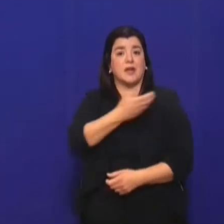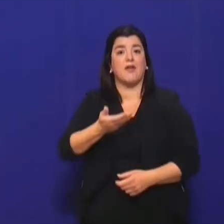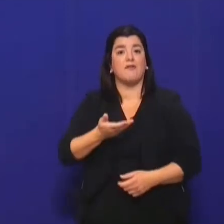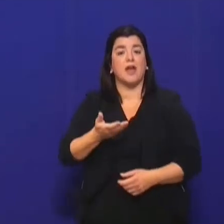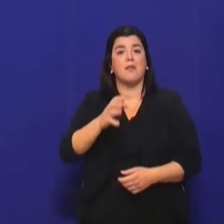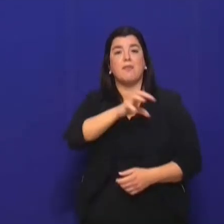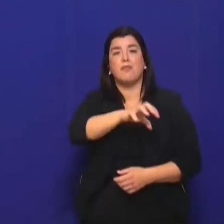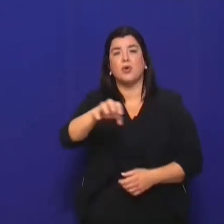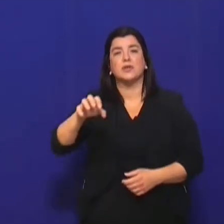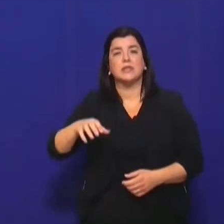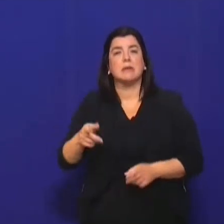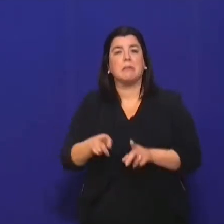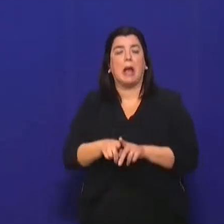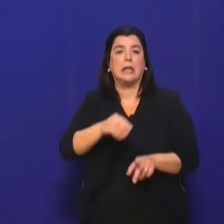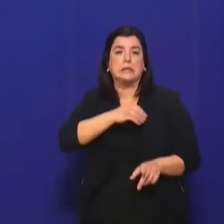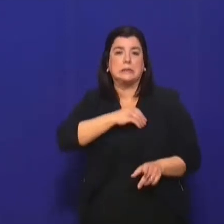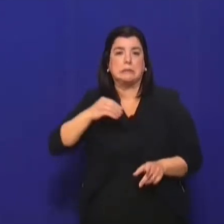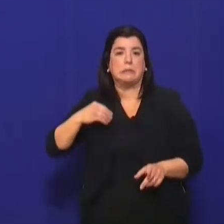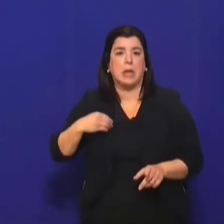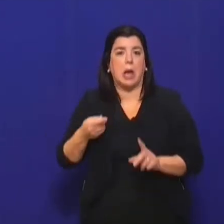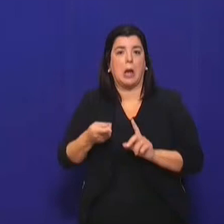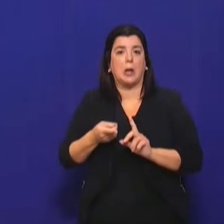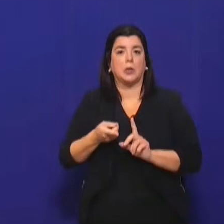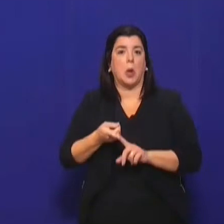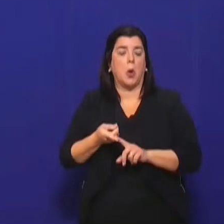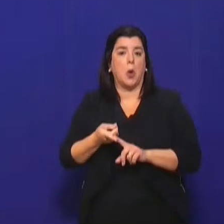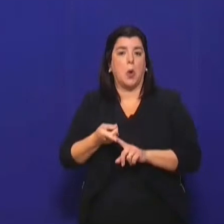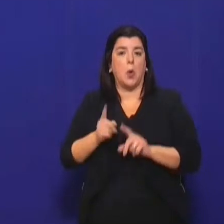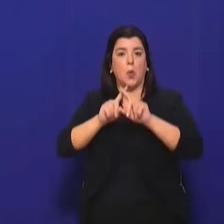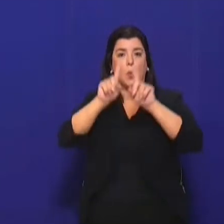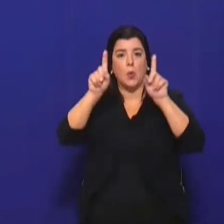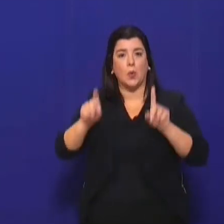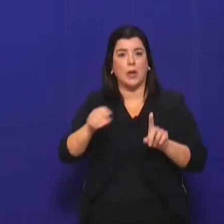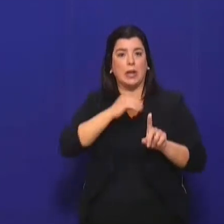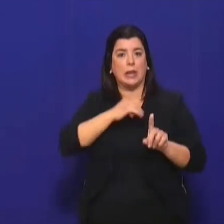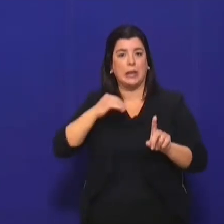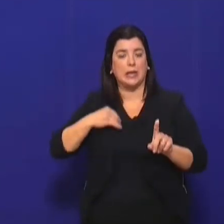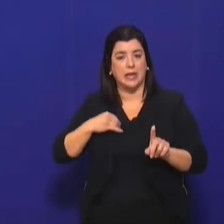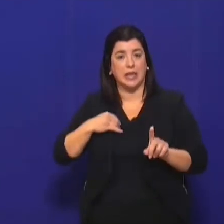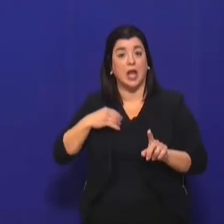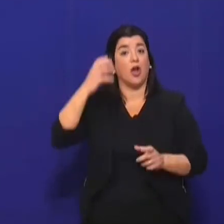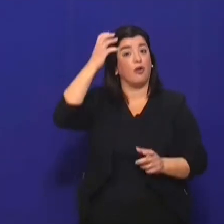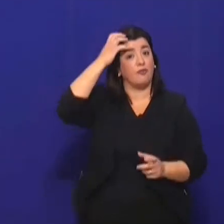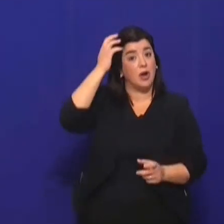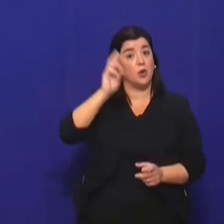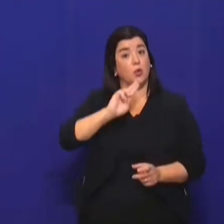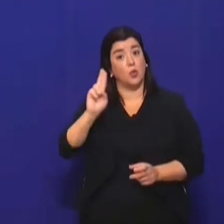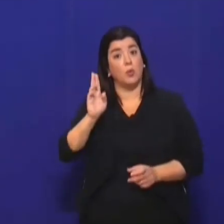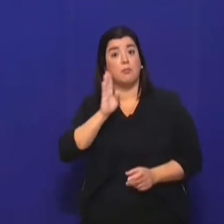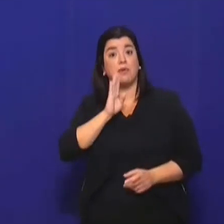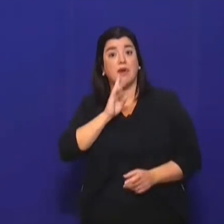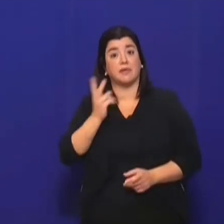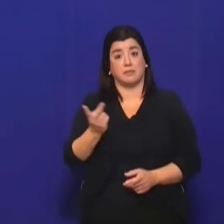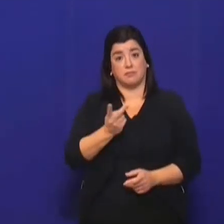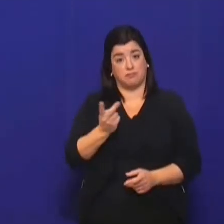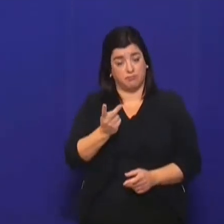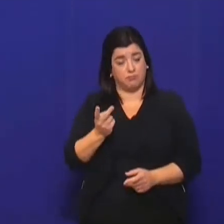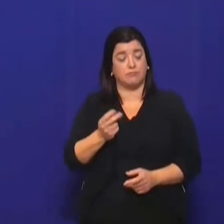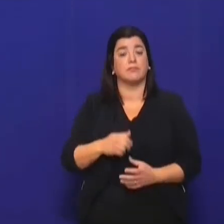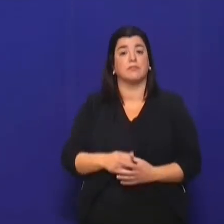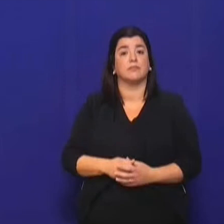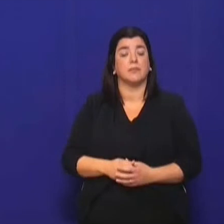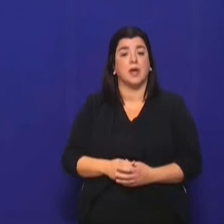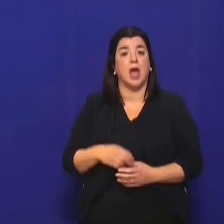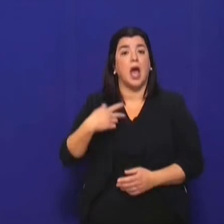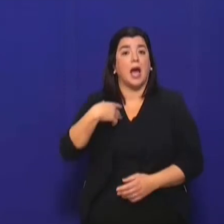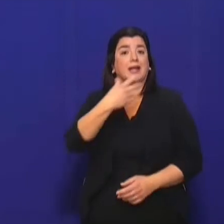f'postijiet kliniċi bħall-isptarijiet, primary care, kemm dawk li huma tal-gvern kif ukoll dawk tal-privat. Għaddejjin ukoll